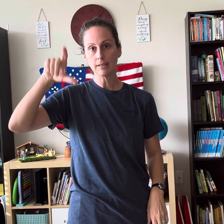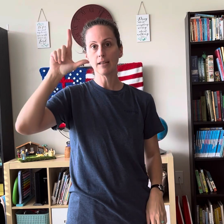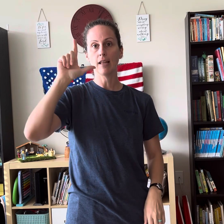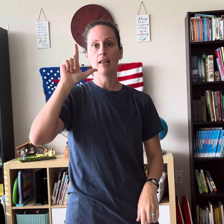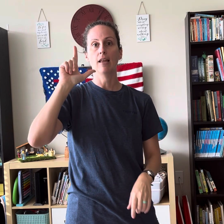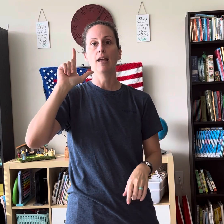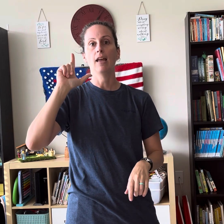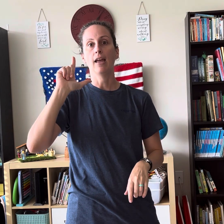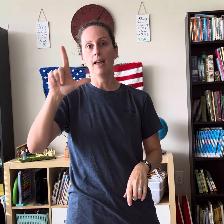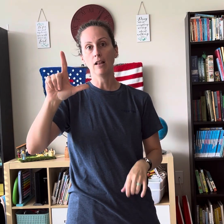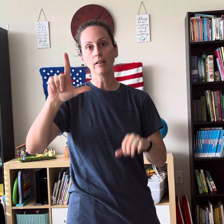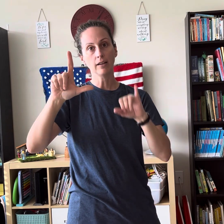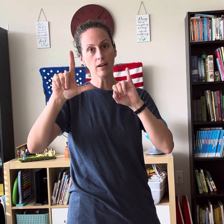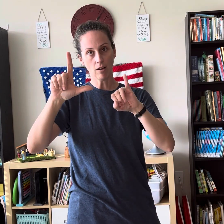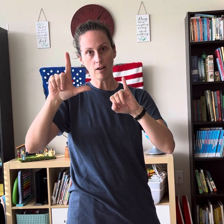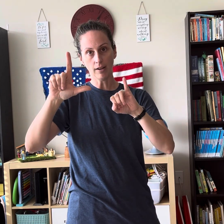an L and an I.